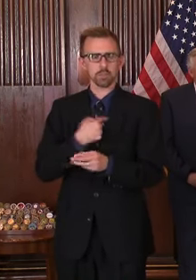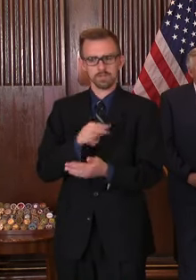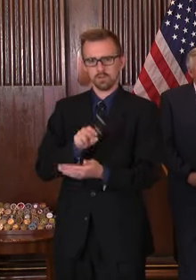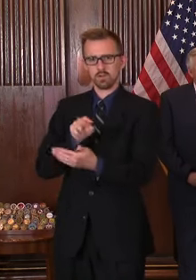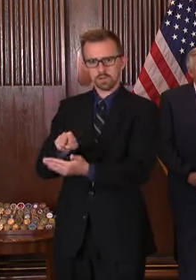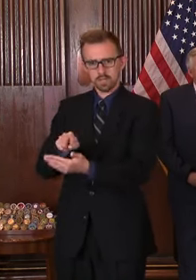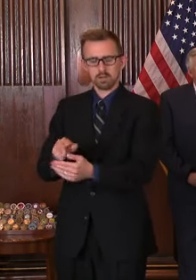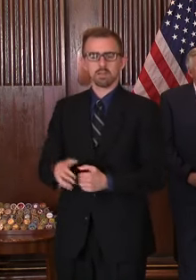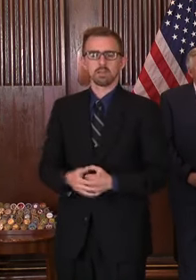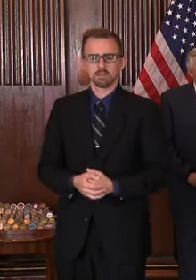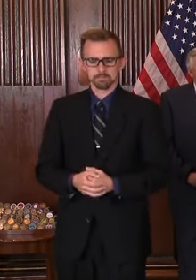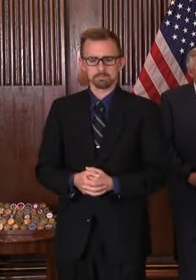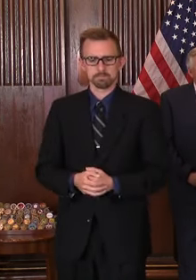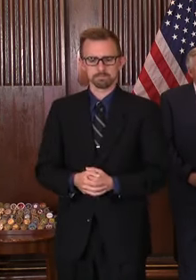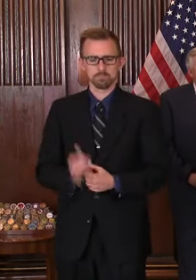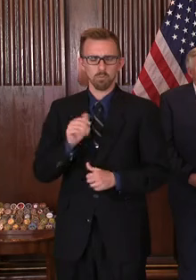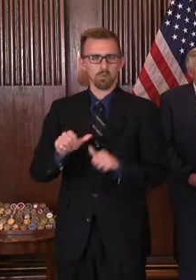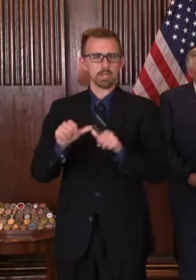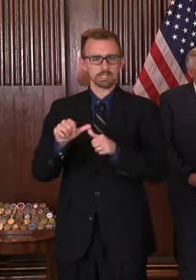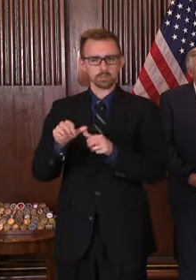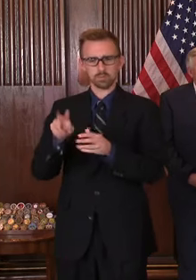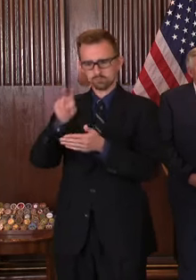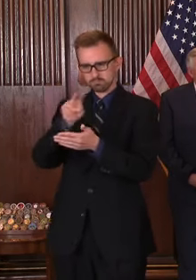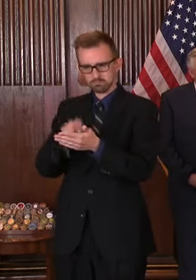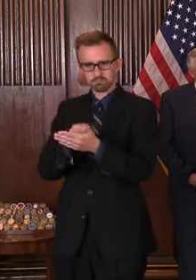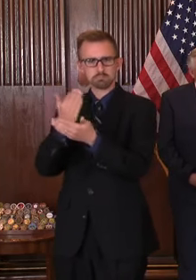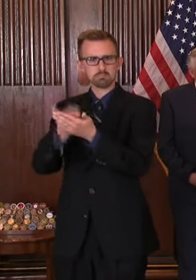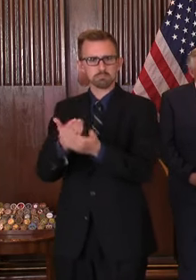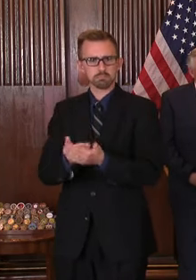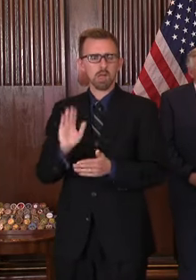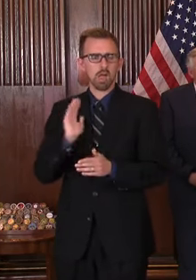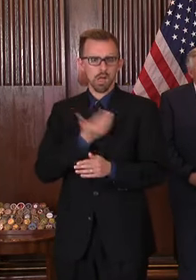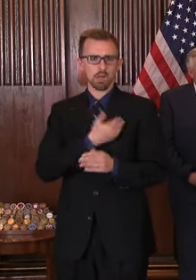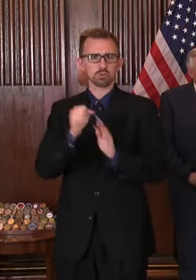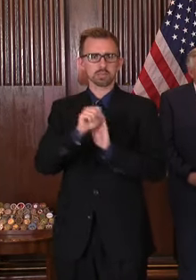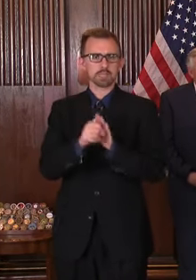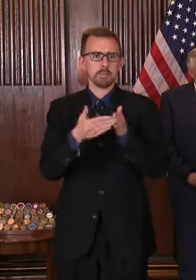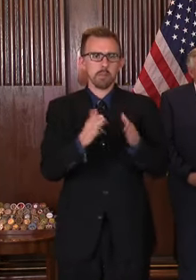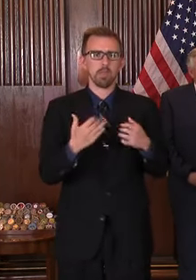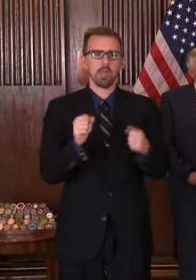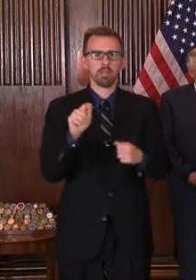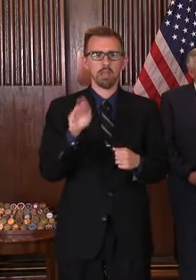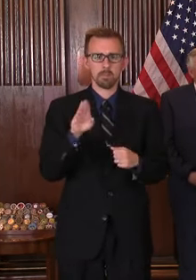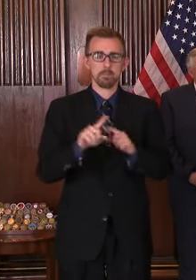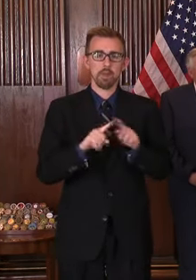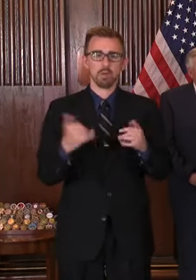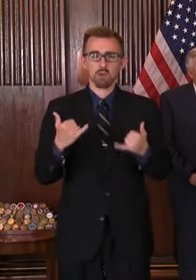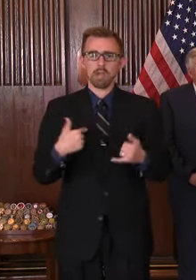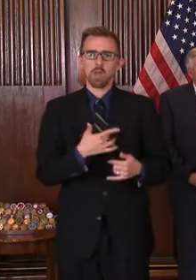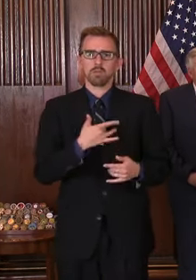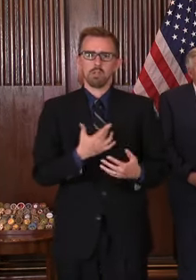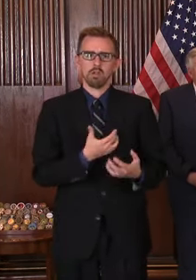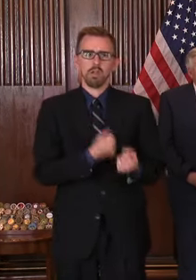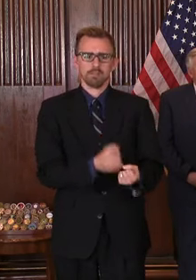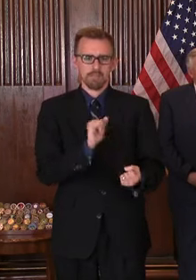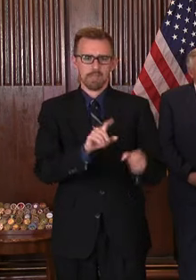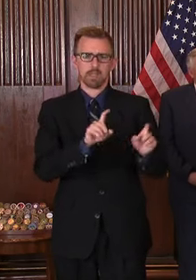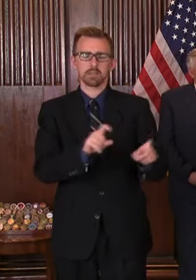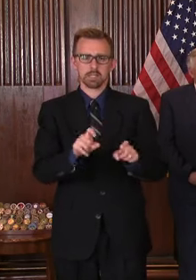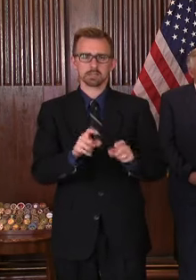That data you mentioned, we've looked at. We will continue to validate it in our state public health lab. But at this point, we have confidence in that test to do what